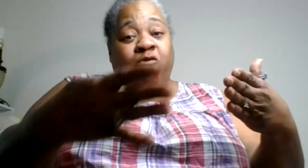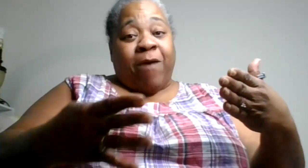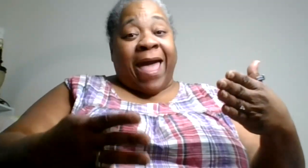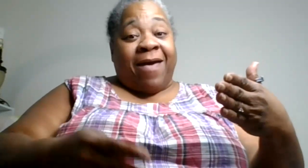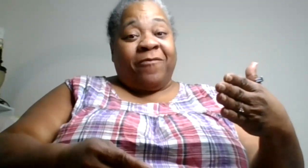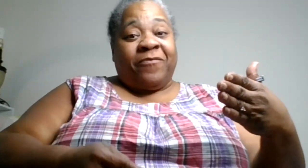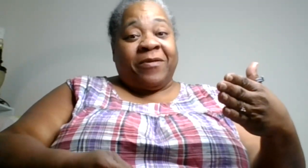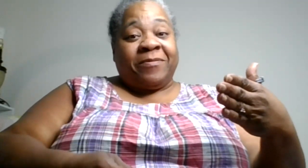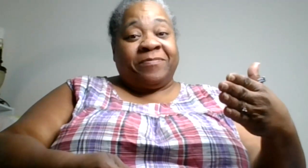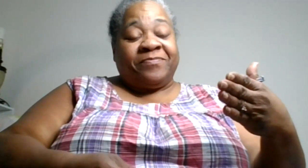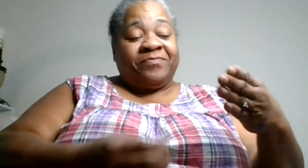Graph.